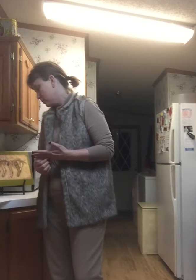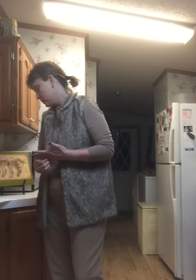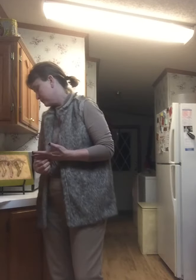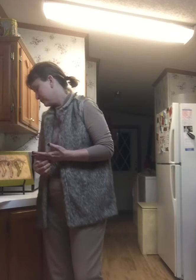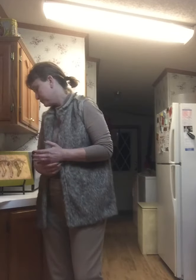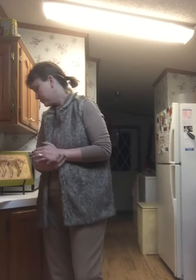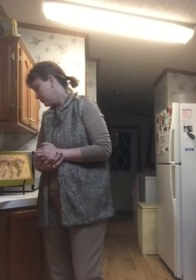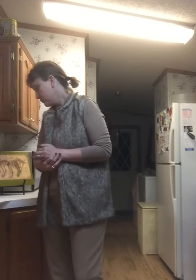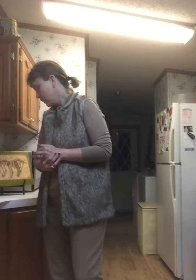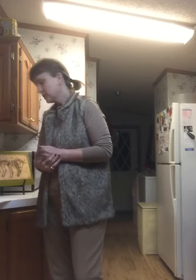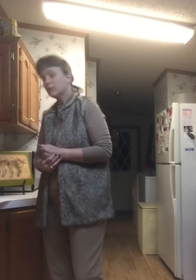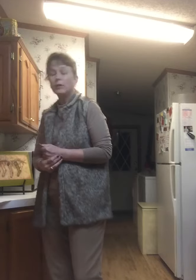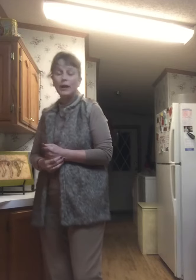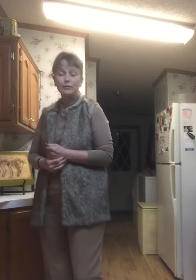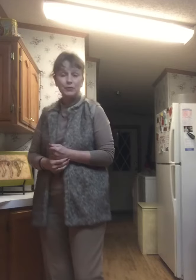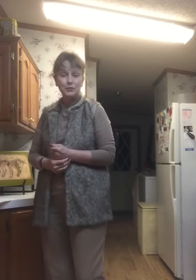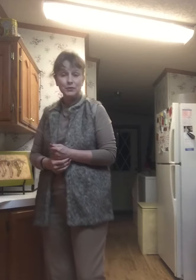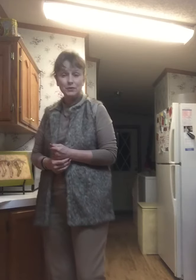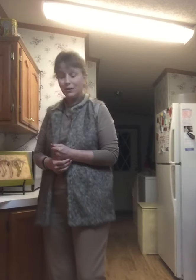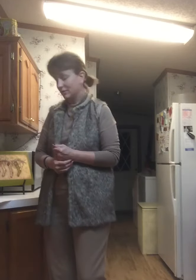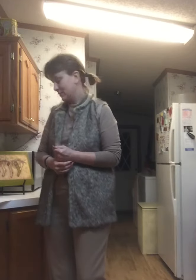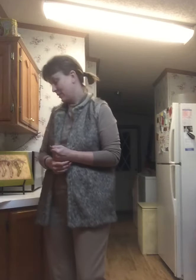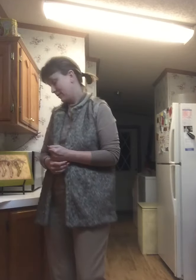verse. So we're halfway through the song. Alright.